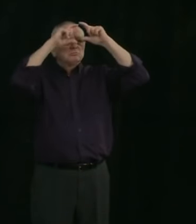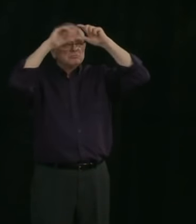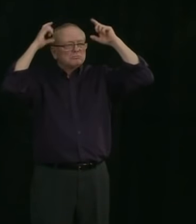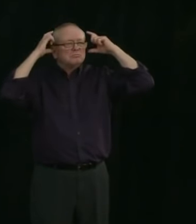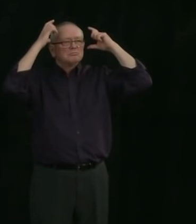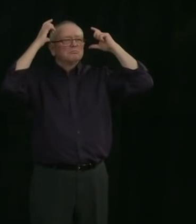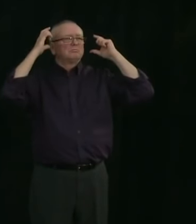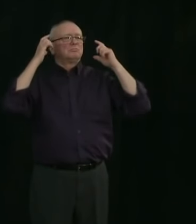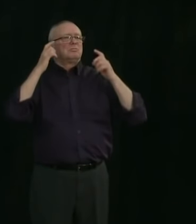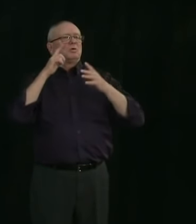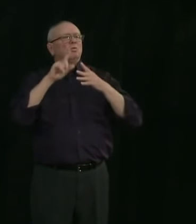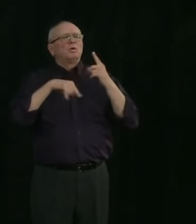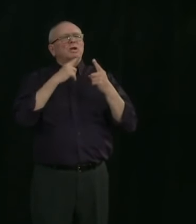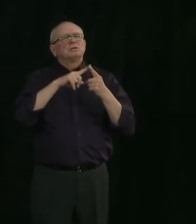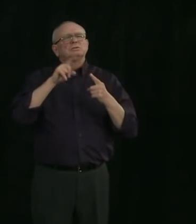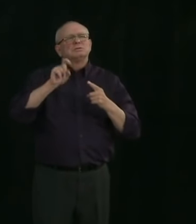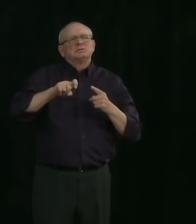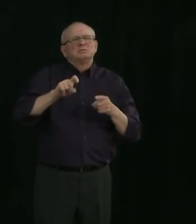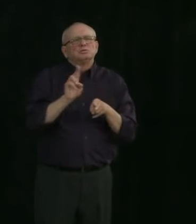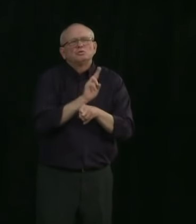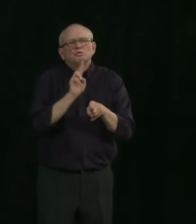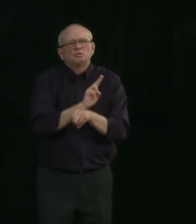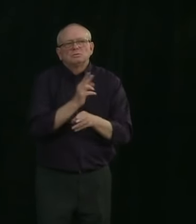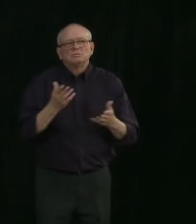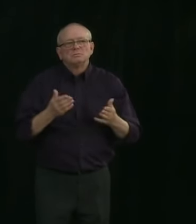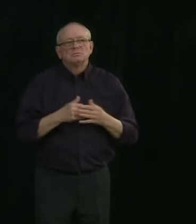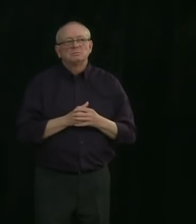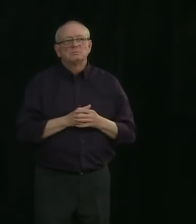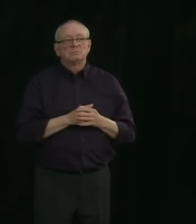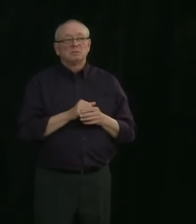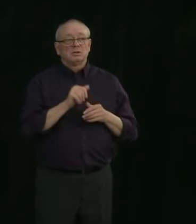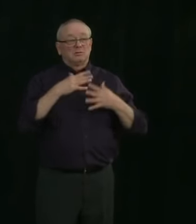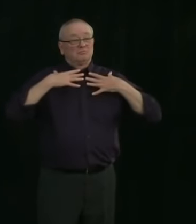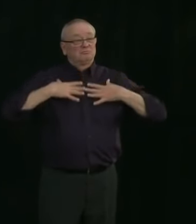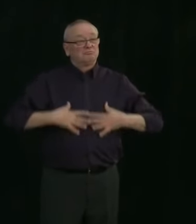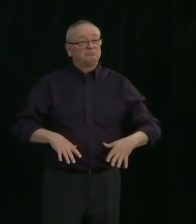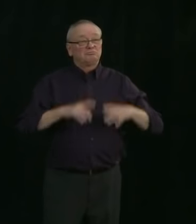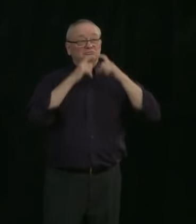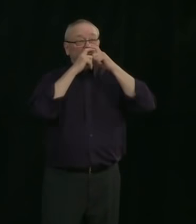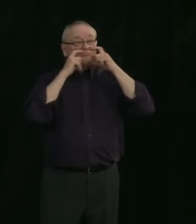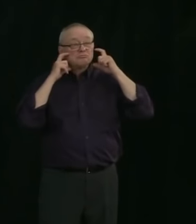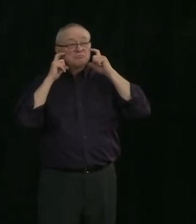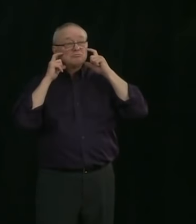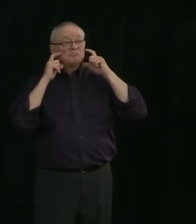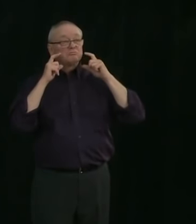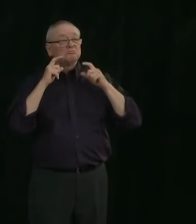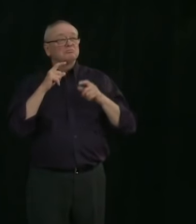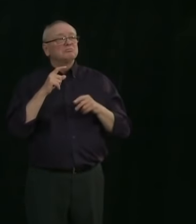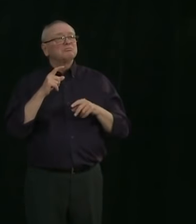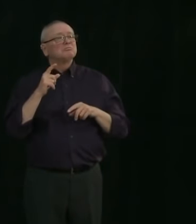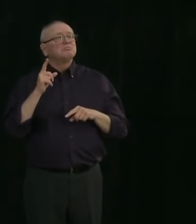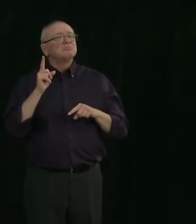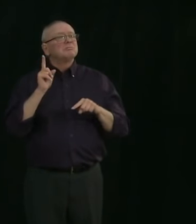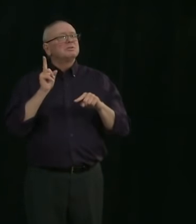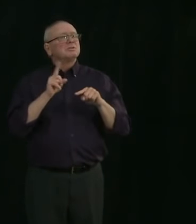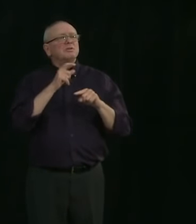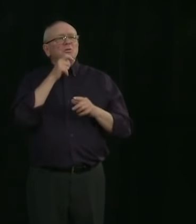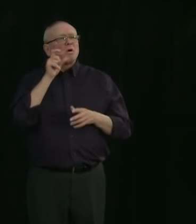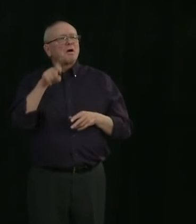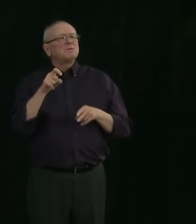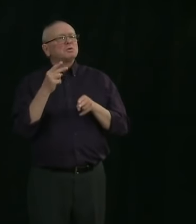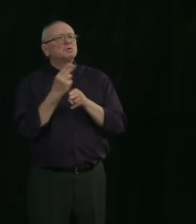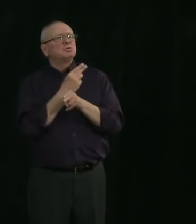is not possible with your coworkers. It seems to kind of contradict the advice that you've given the public. If you can't